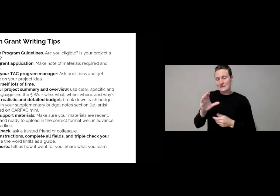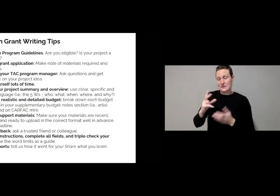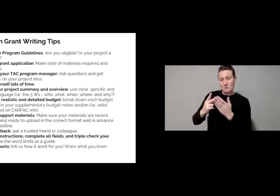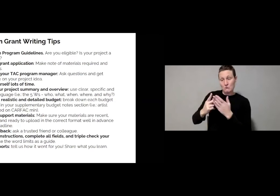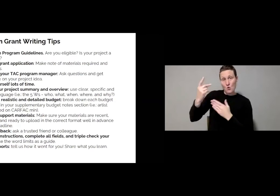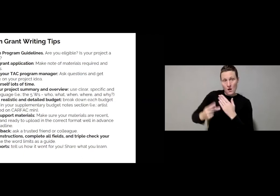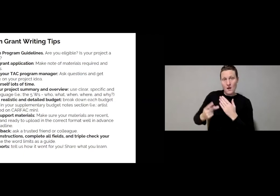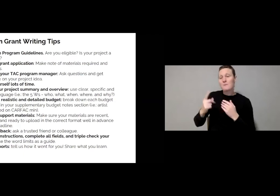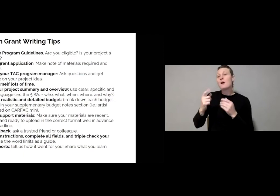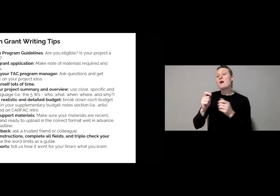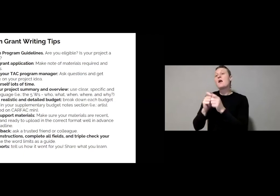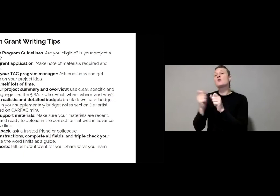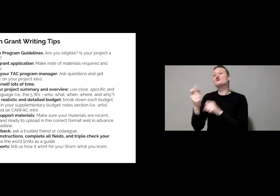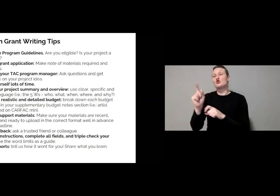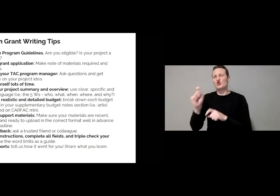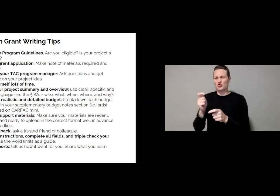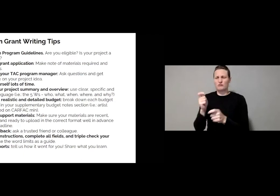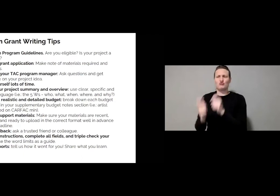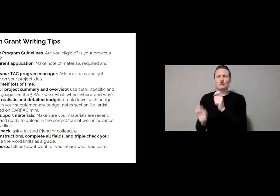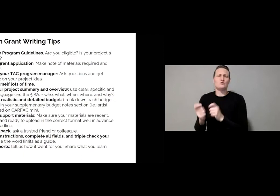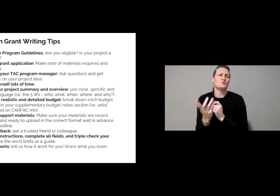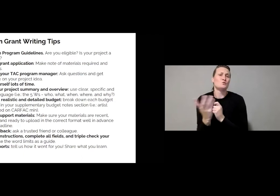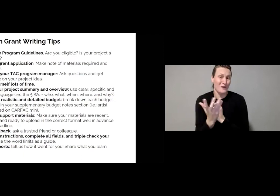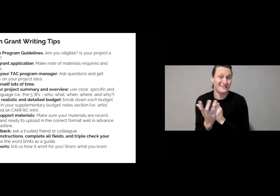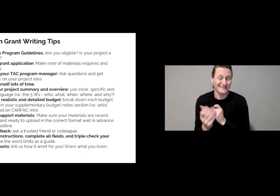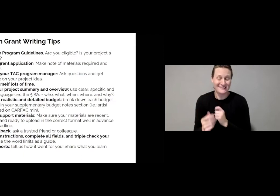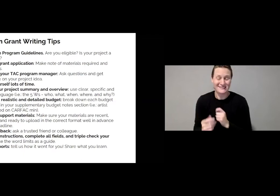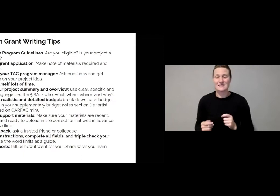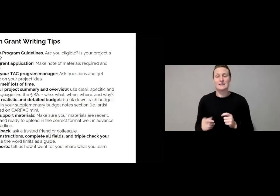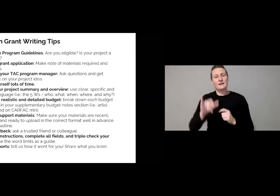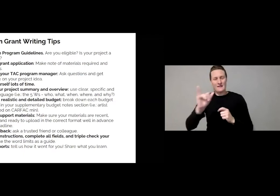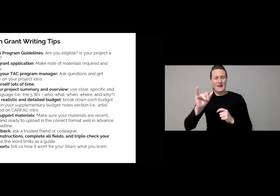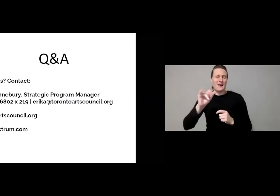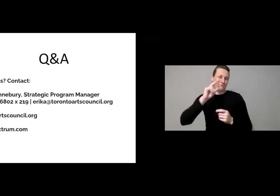us. I love reading final reports, so